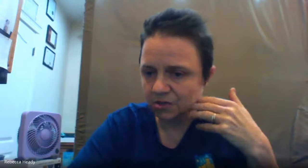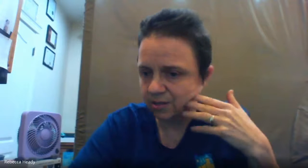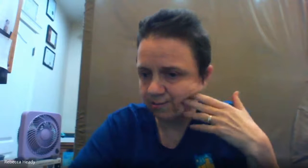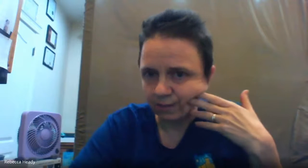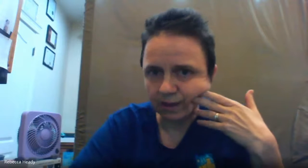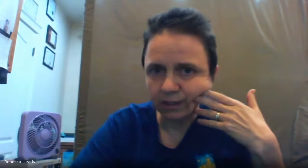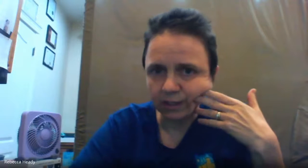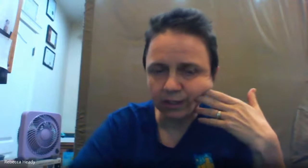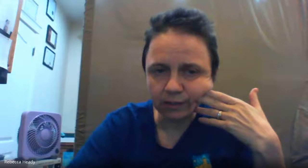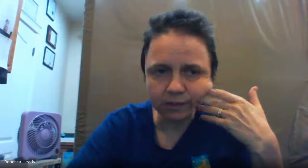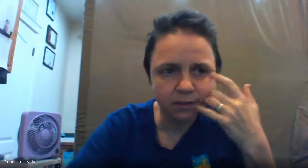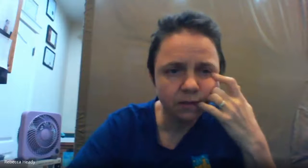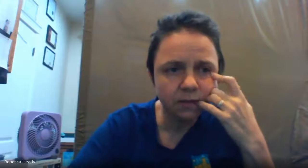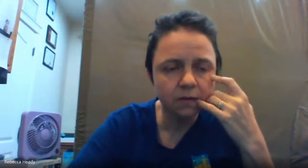just log in.